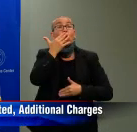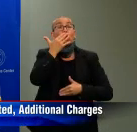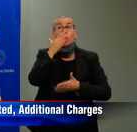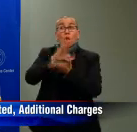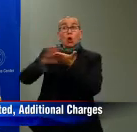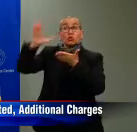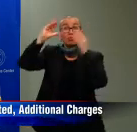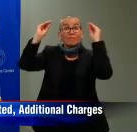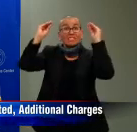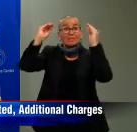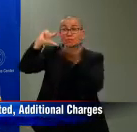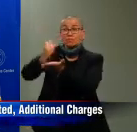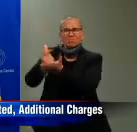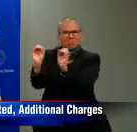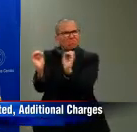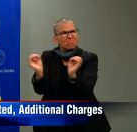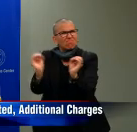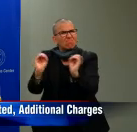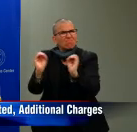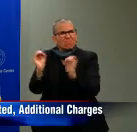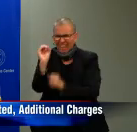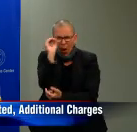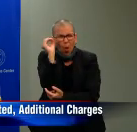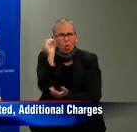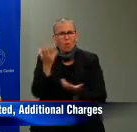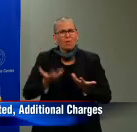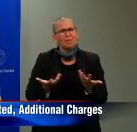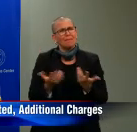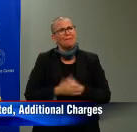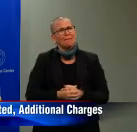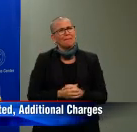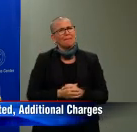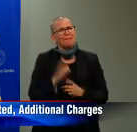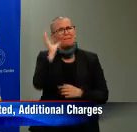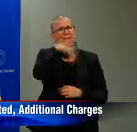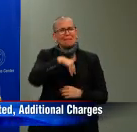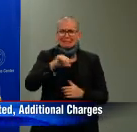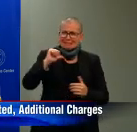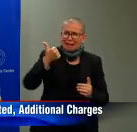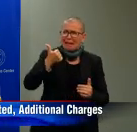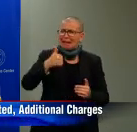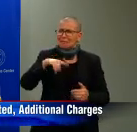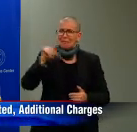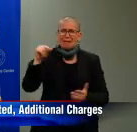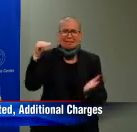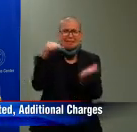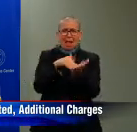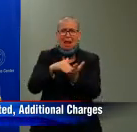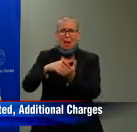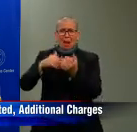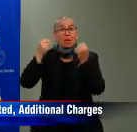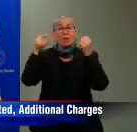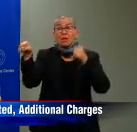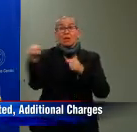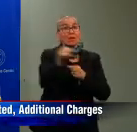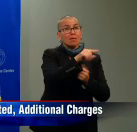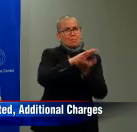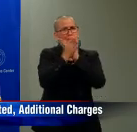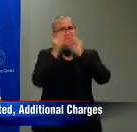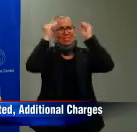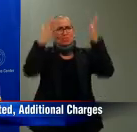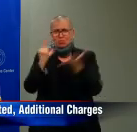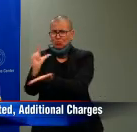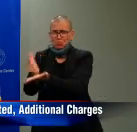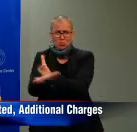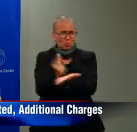Tens of thousands of students. We can't find a teacher that looks like the kids they're teaching. You don't need another one that looks like me. You need somebody